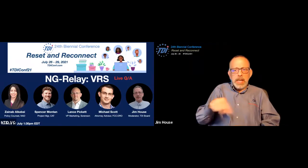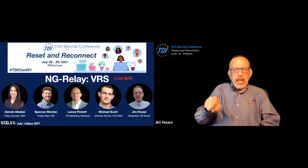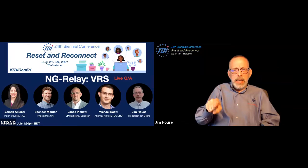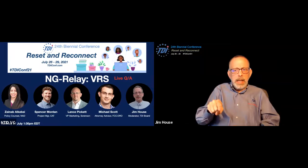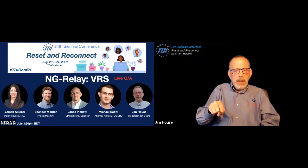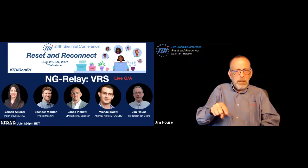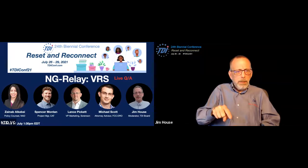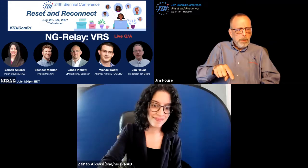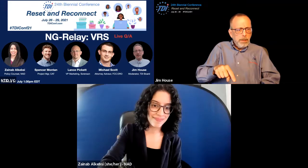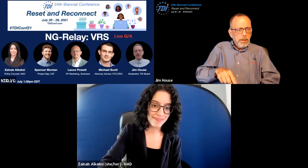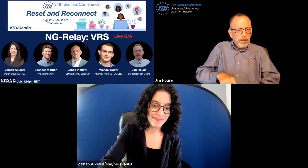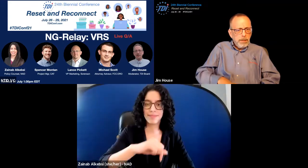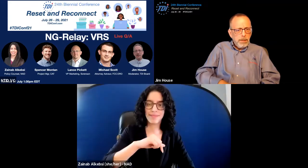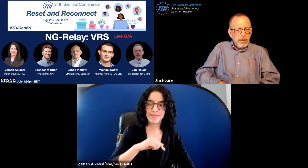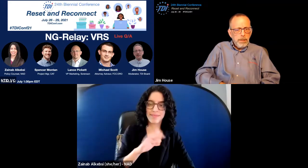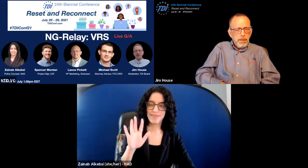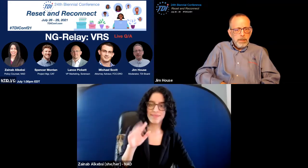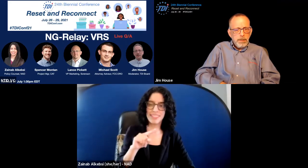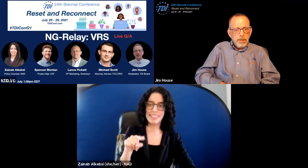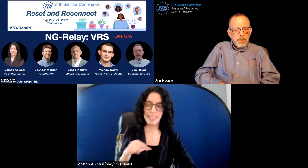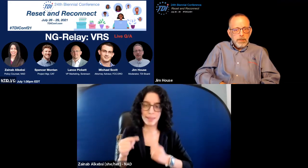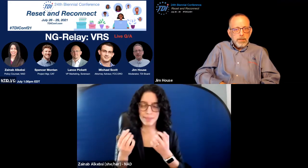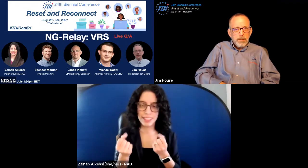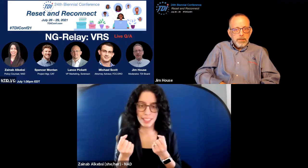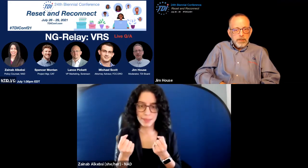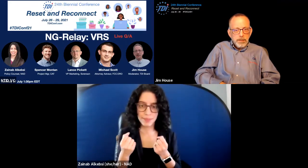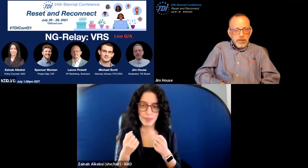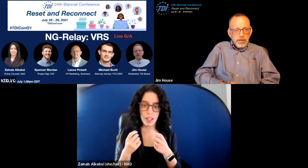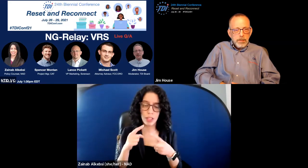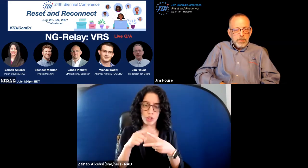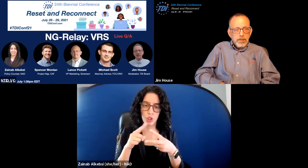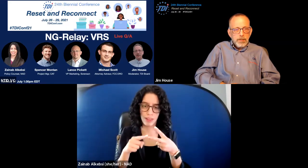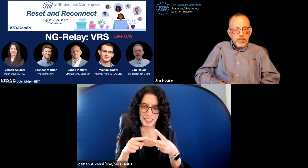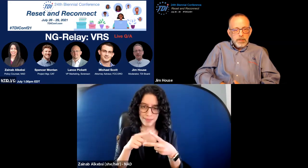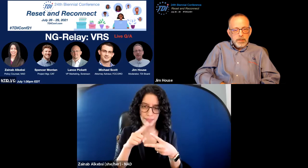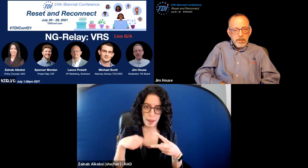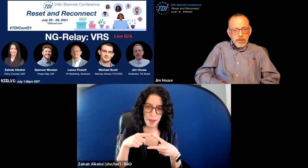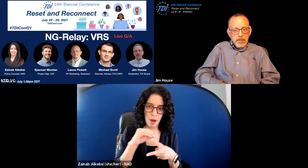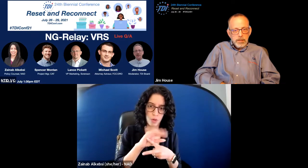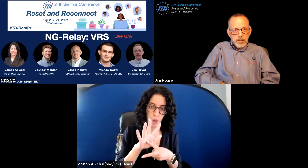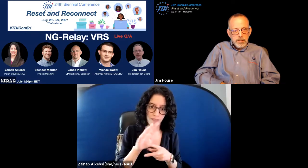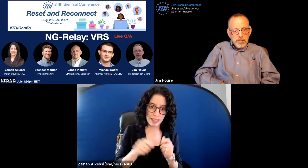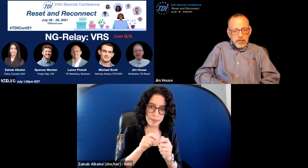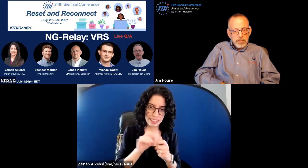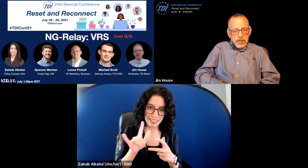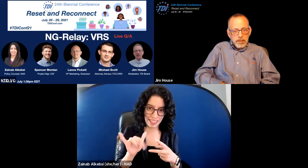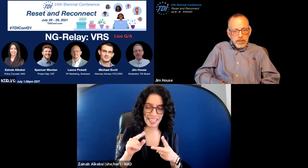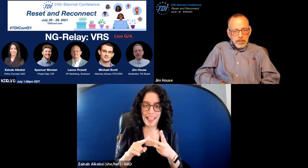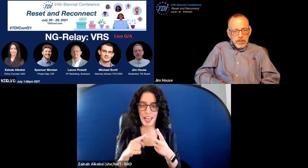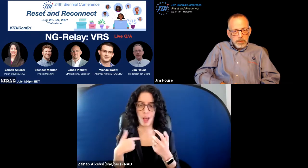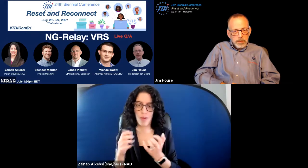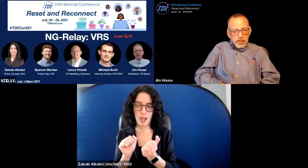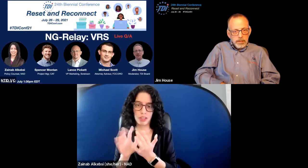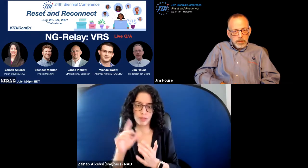This is Jim. Zainab, do you want to add? Hi, yes, this is Zainab speaking. So two things about